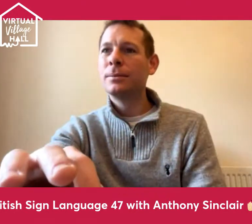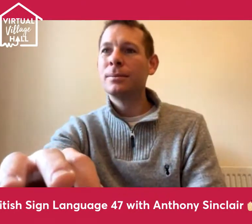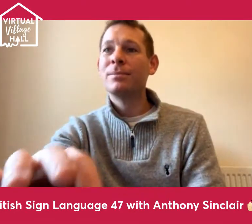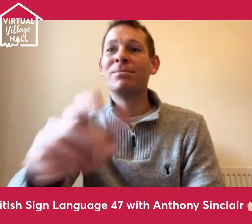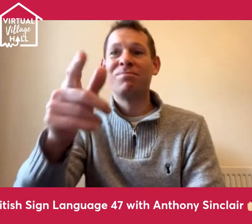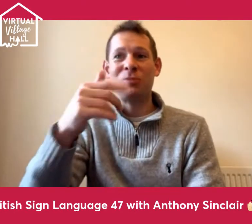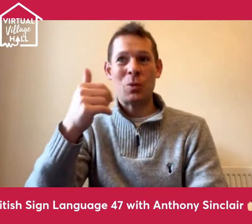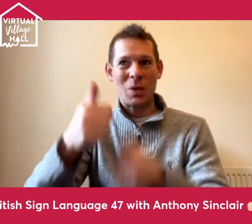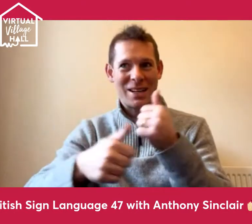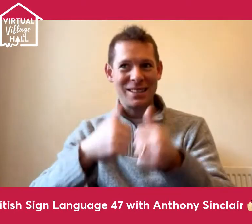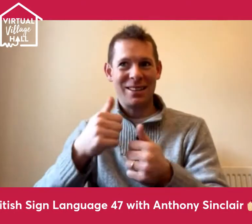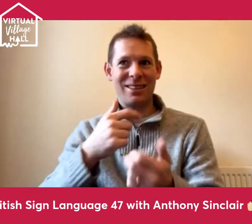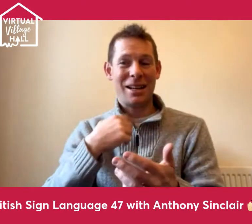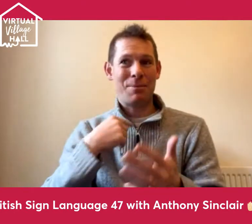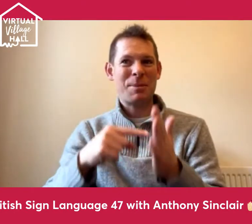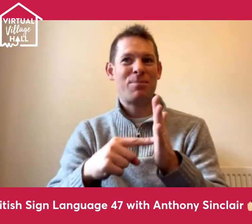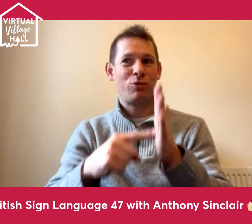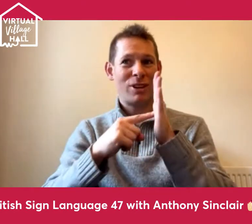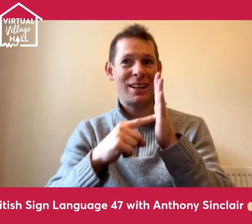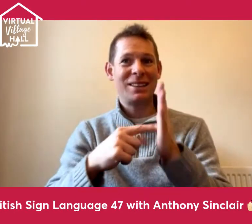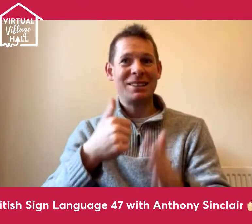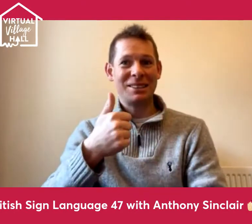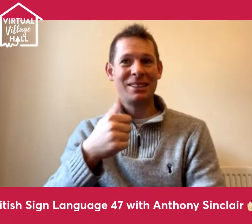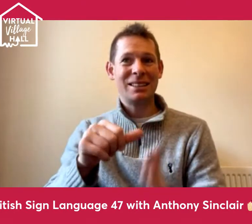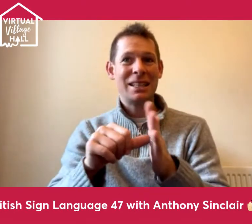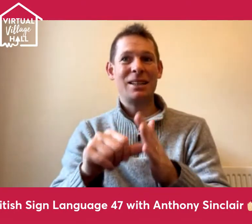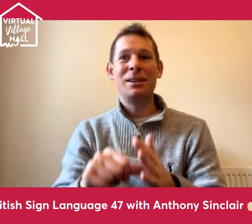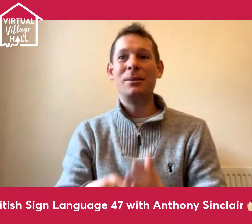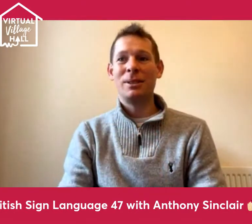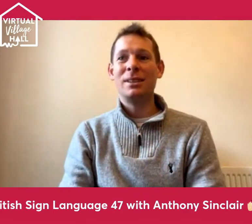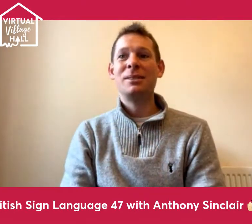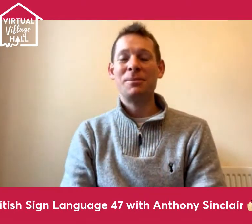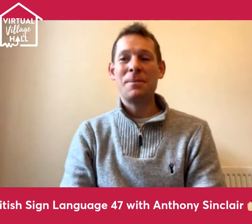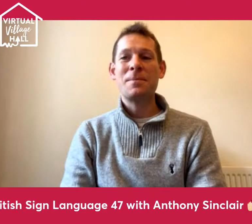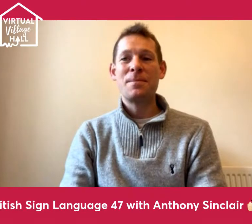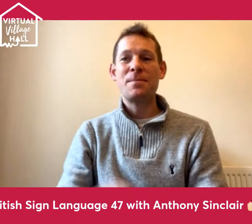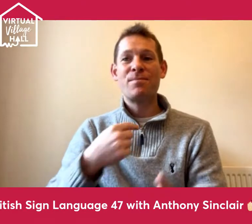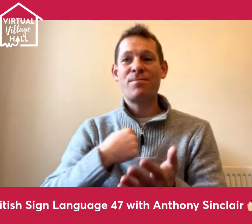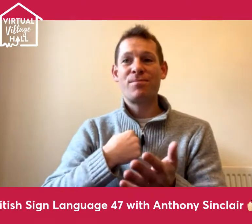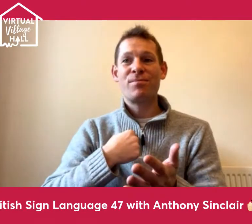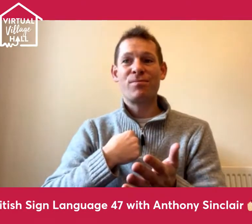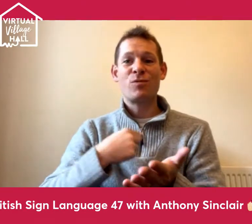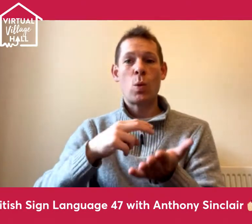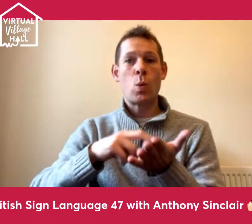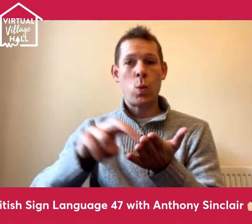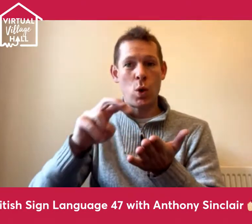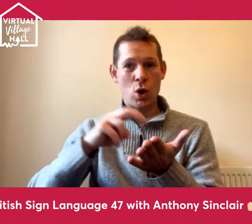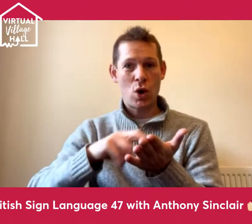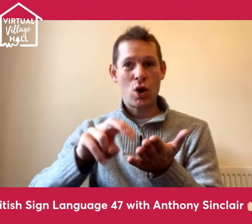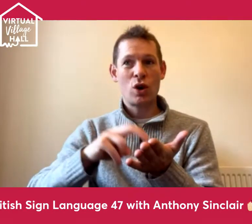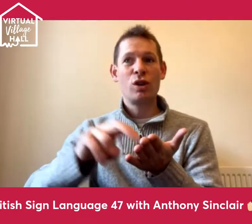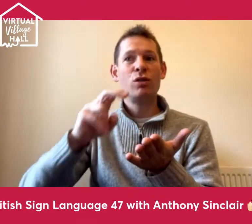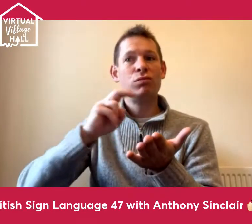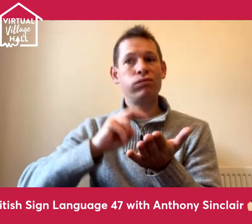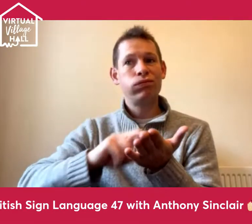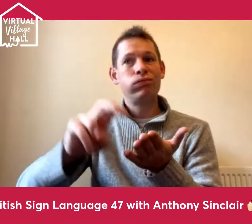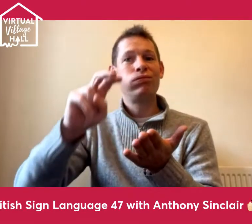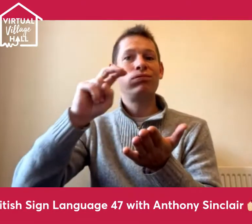And the one before the last, well done if you got that. I'm really impressed, actually. You have got that. And again, that was I